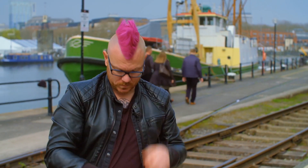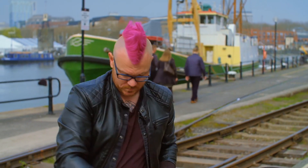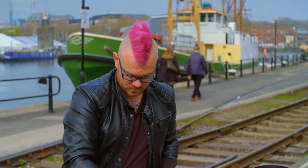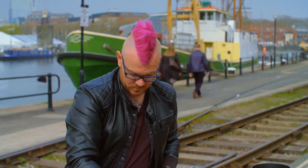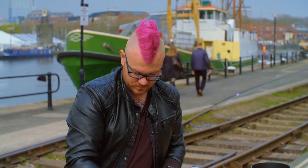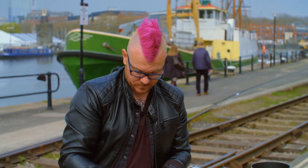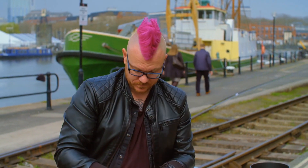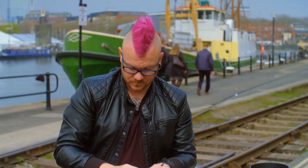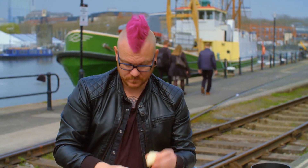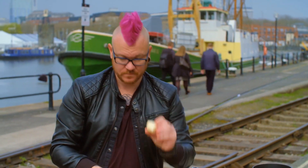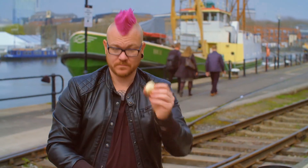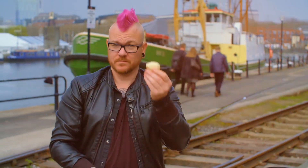artichoke.